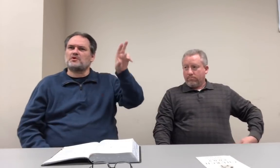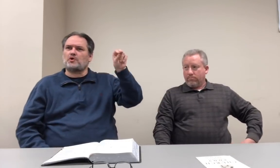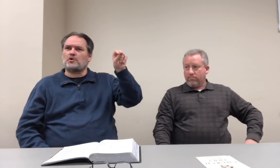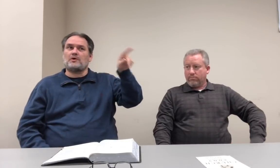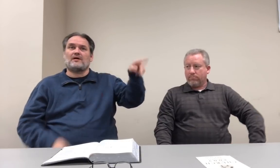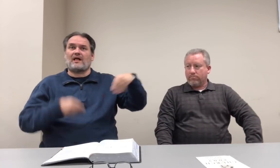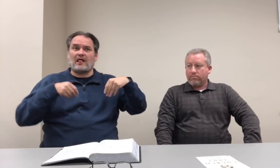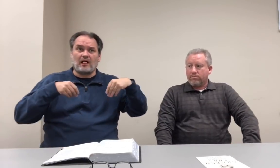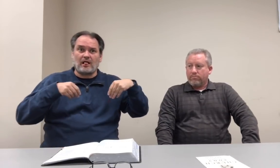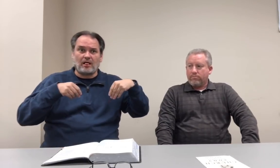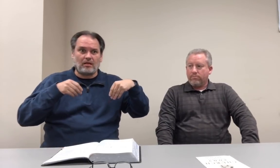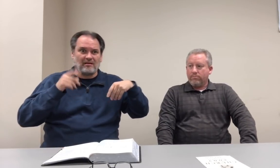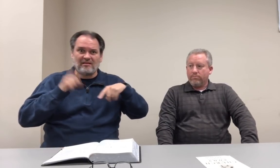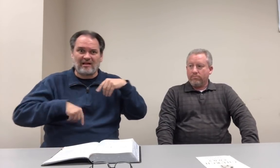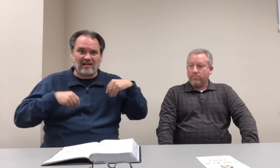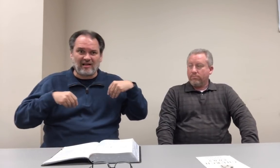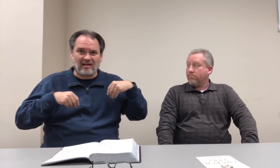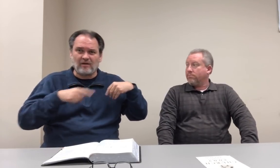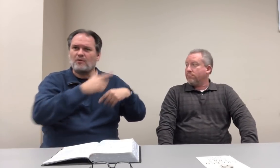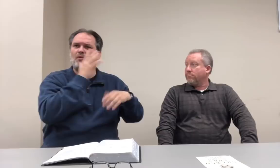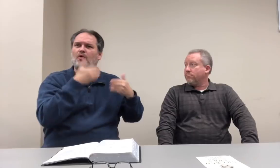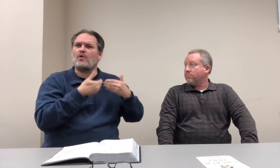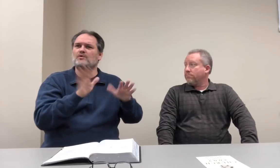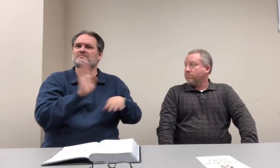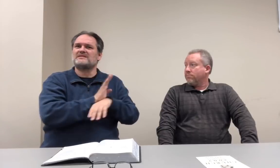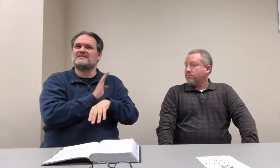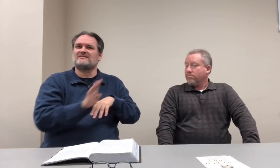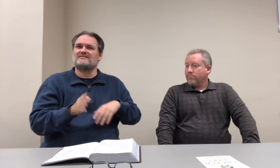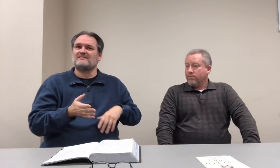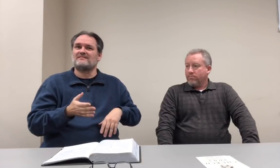promises are sure and secure in Christ, and they cannot be ignored.